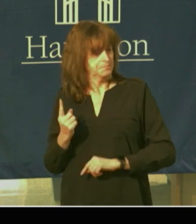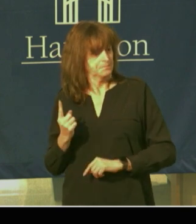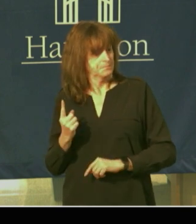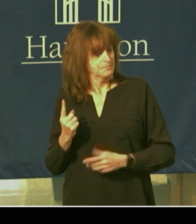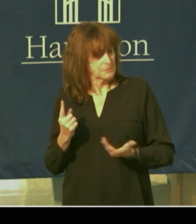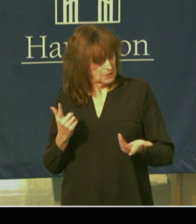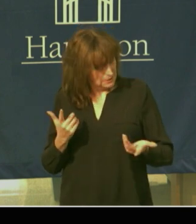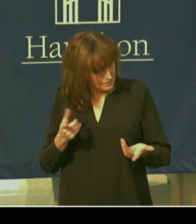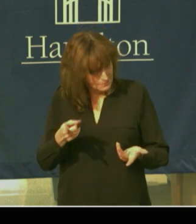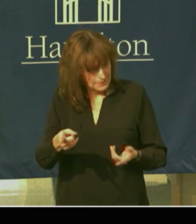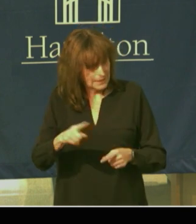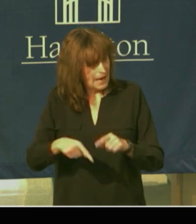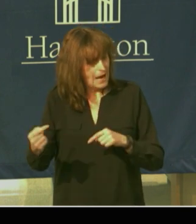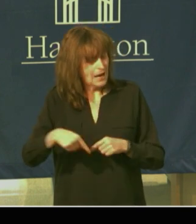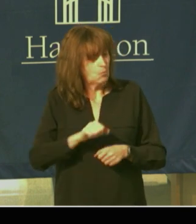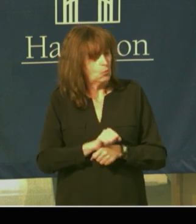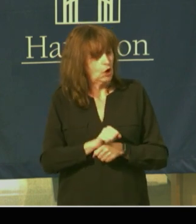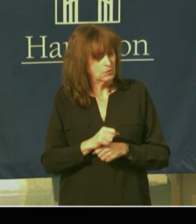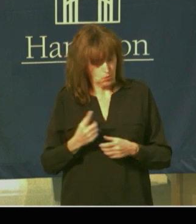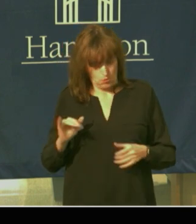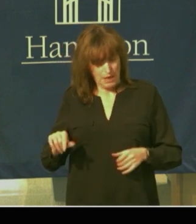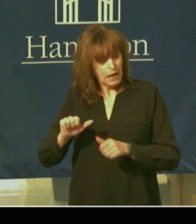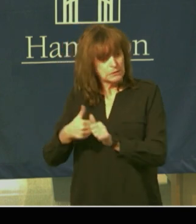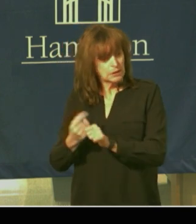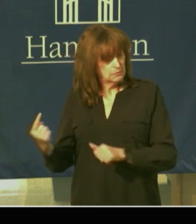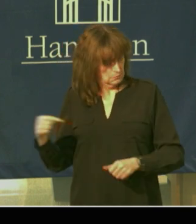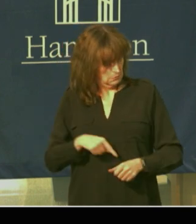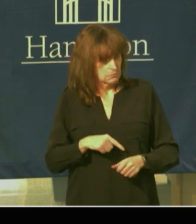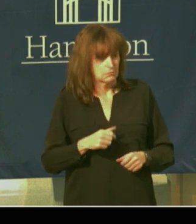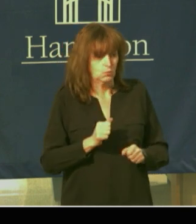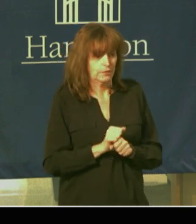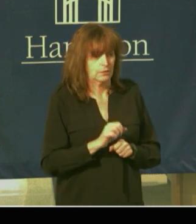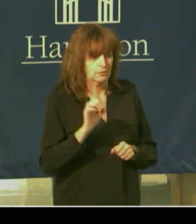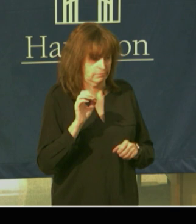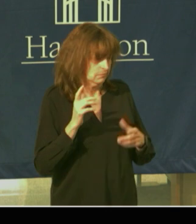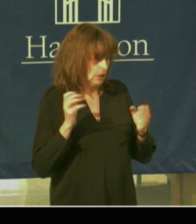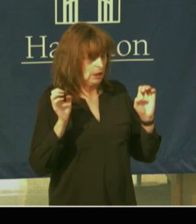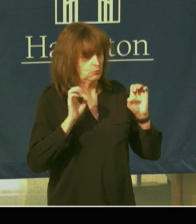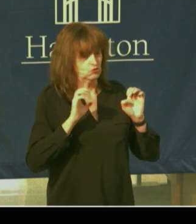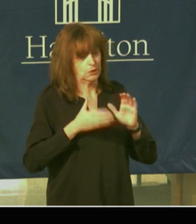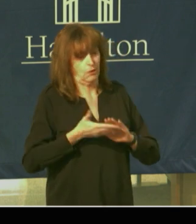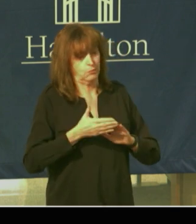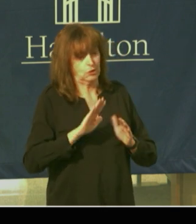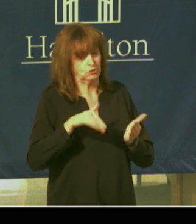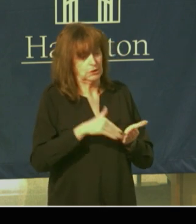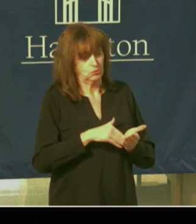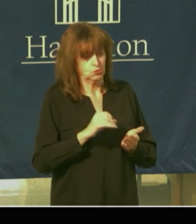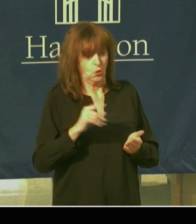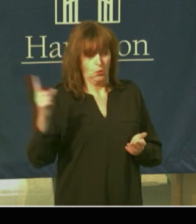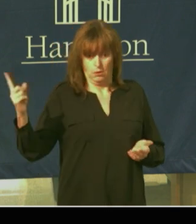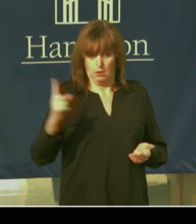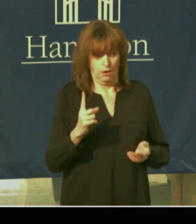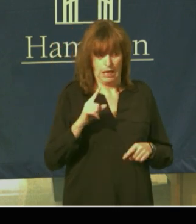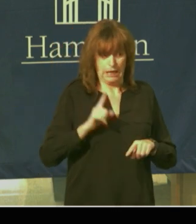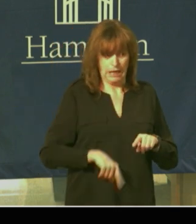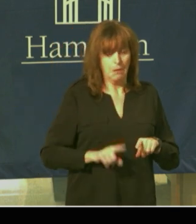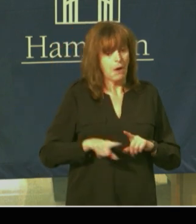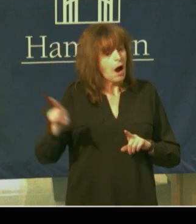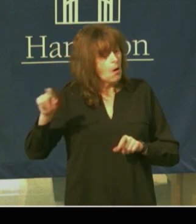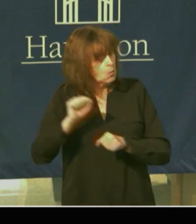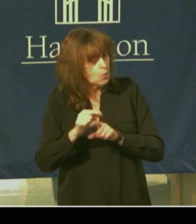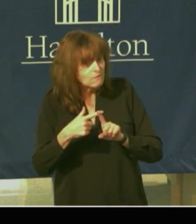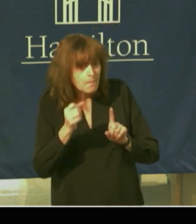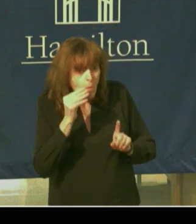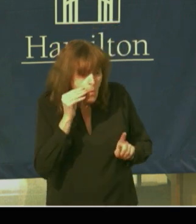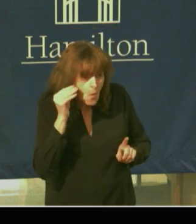unable to participate as part of the emergency planning. So she's doing much from behind the scenes. She would love to be on the